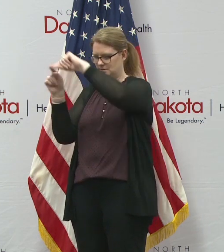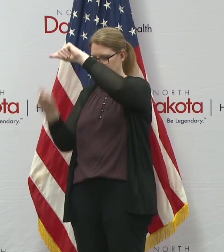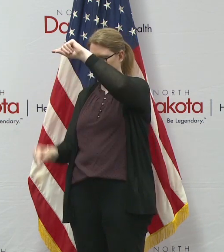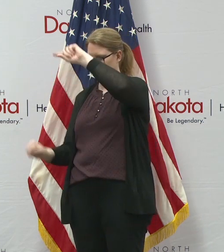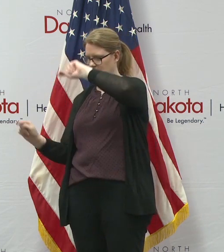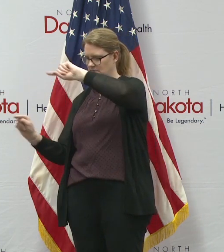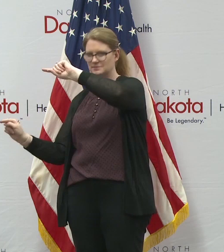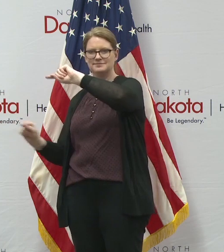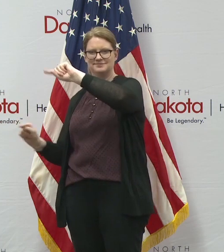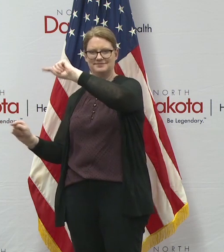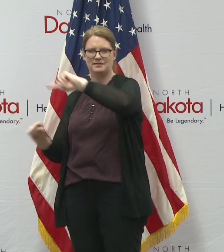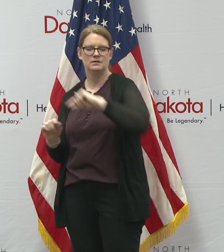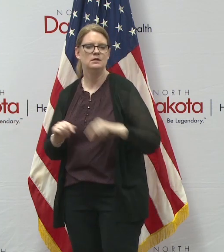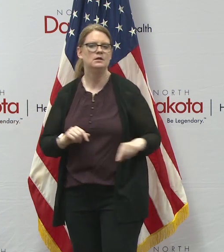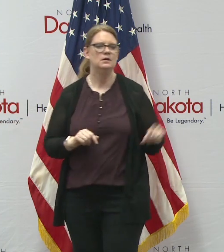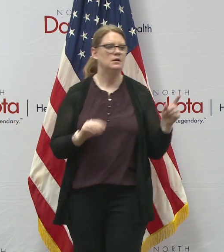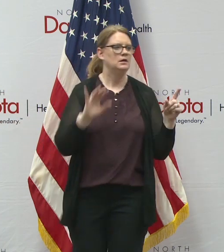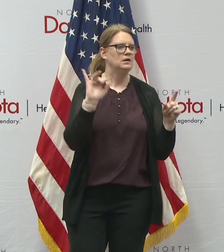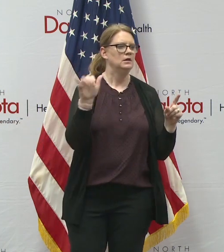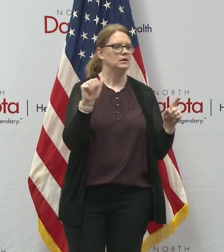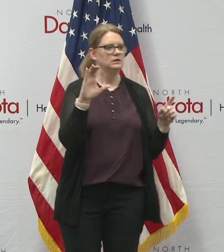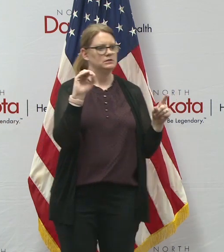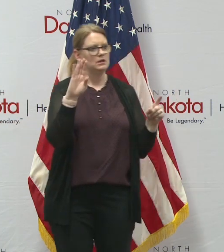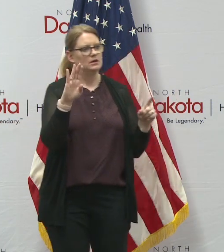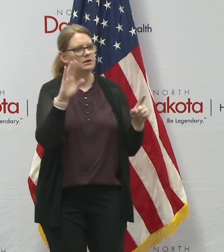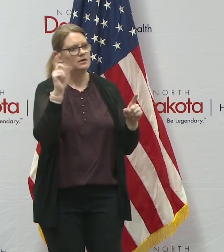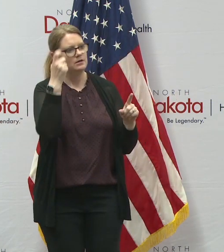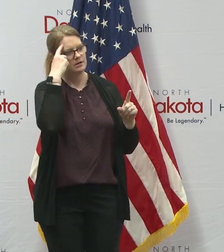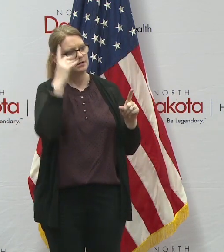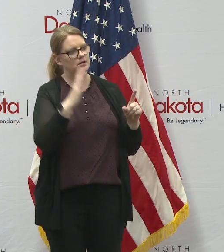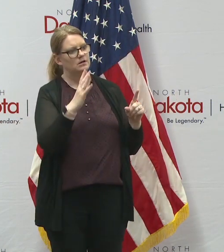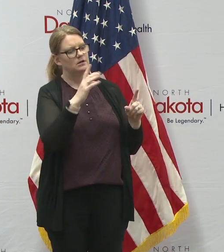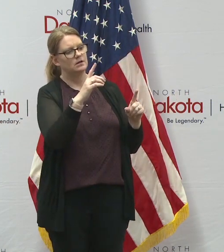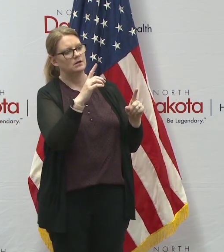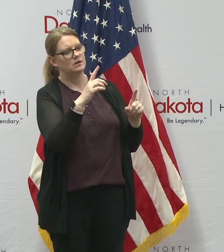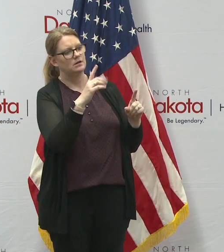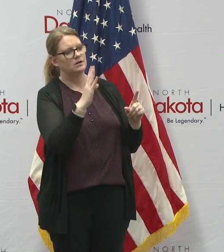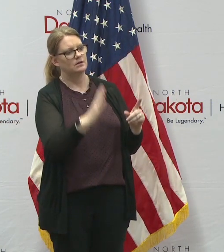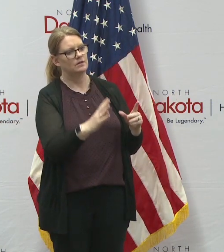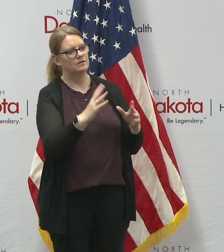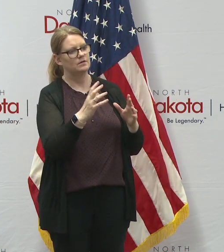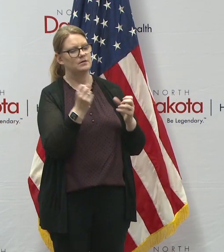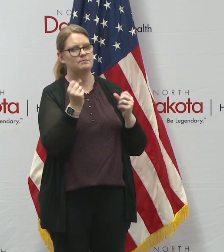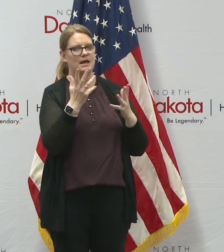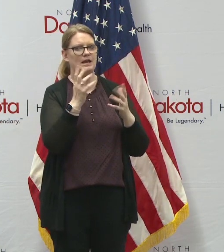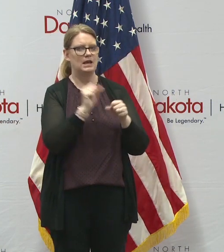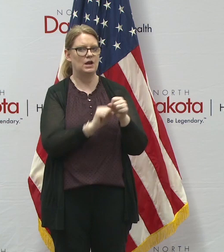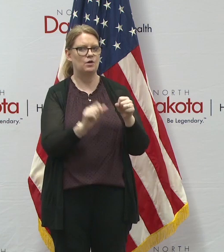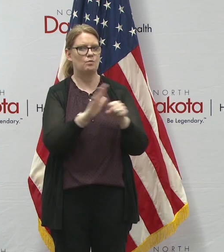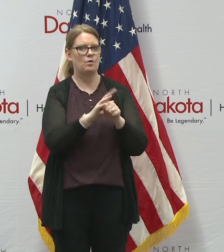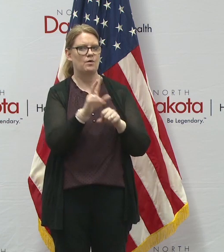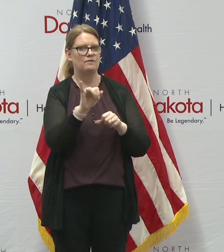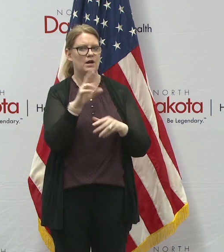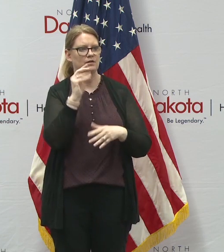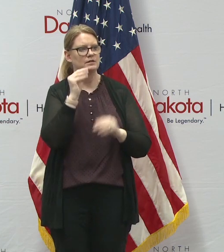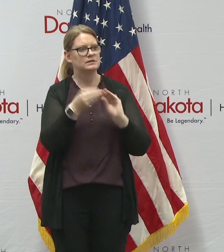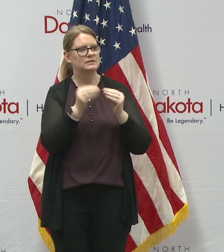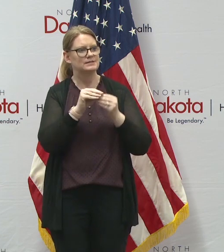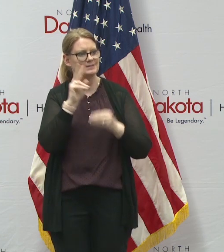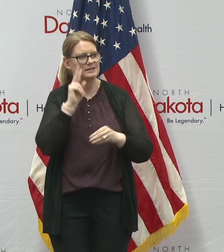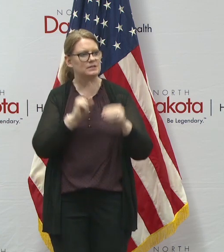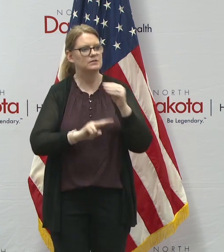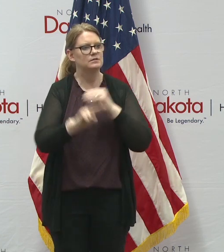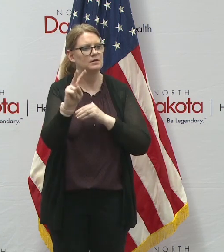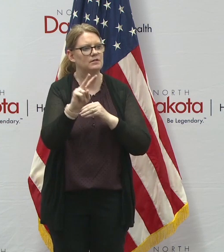Jacob? Governor, a number of coronavirus projection models have adjusted North Dakota's peak day